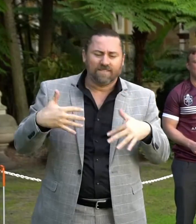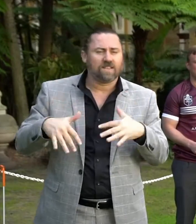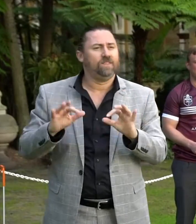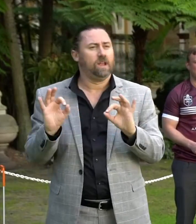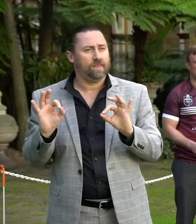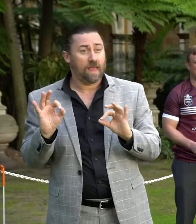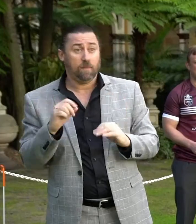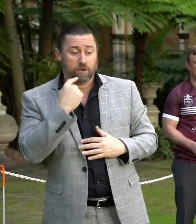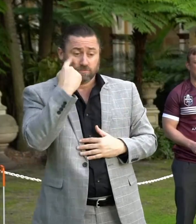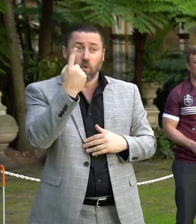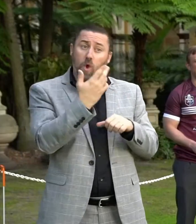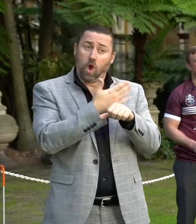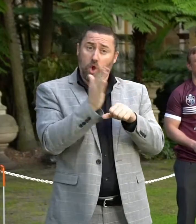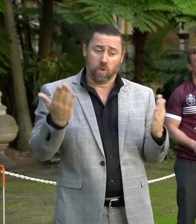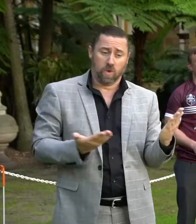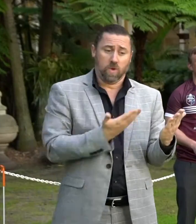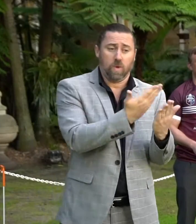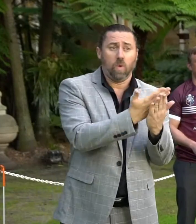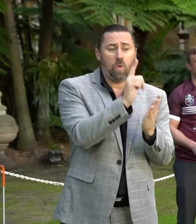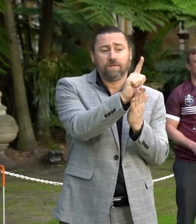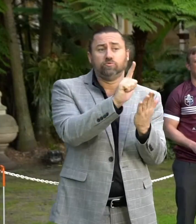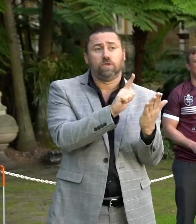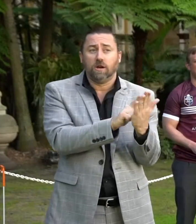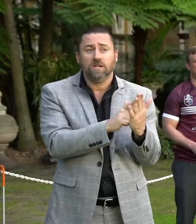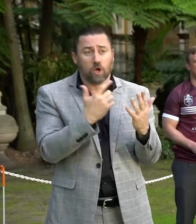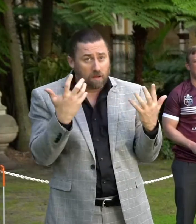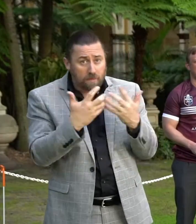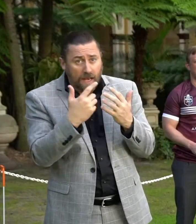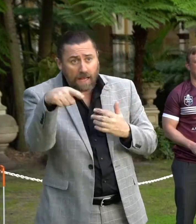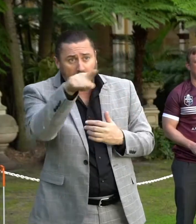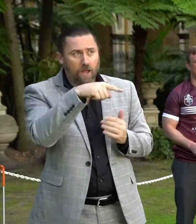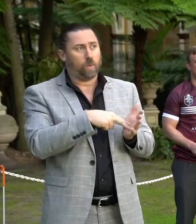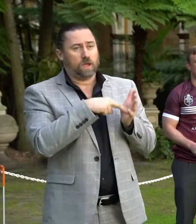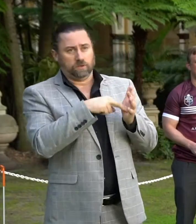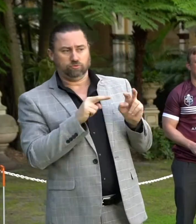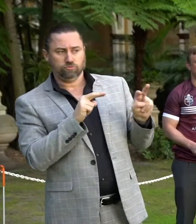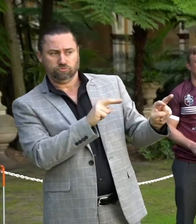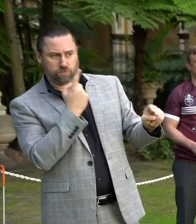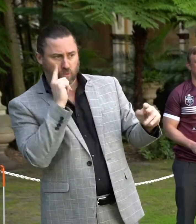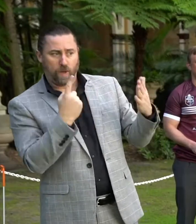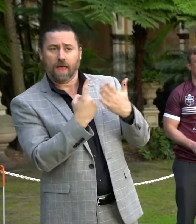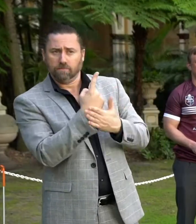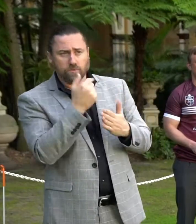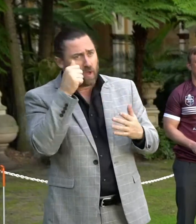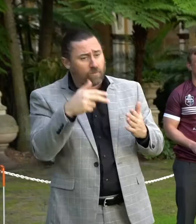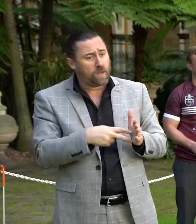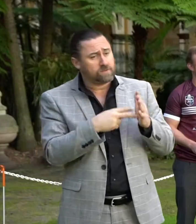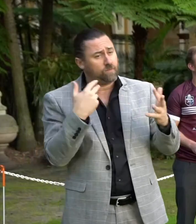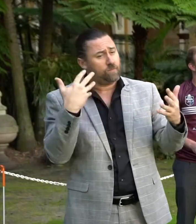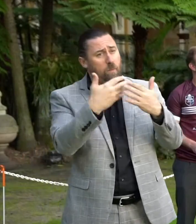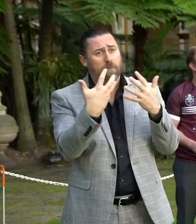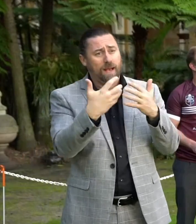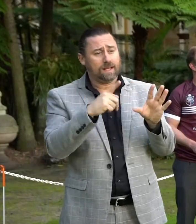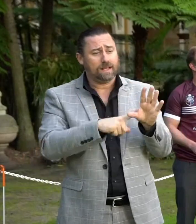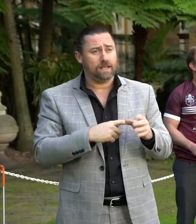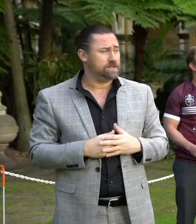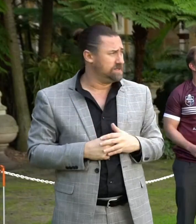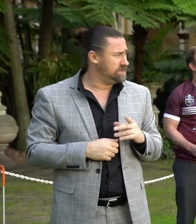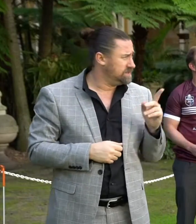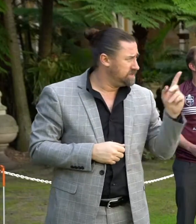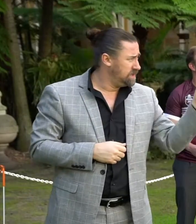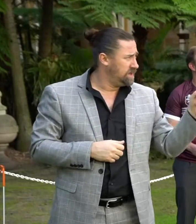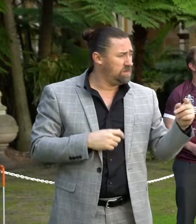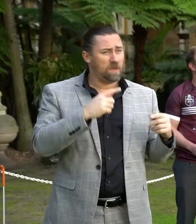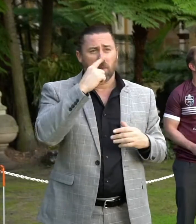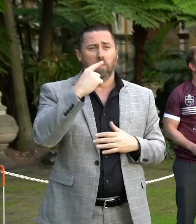this bill, which I know a lot of Queenslanders have been waiting for a long, long time. They say they worry that people aren't going to